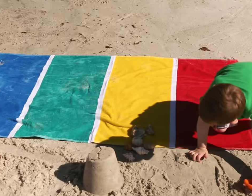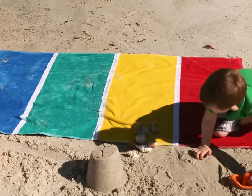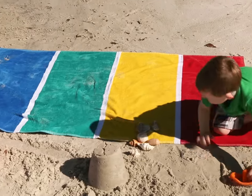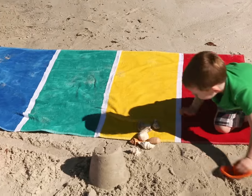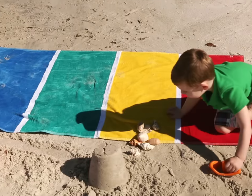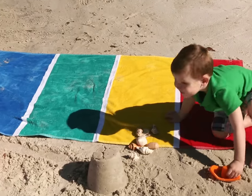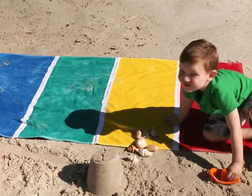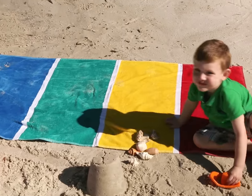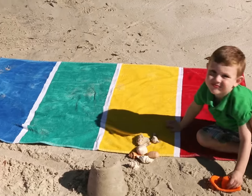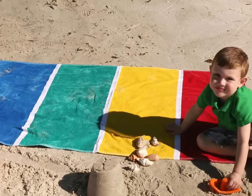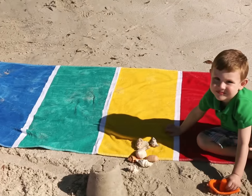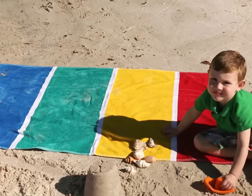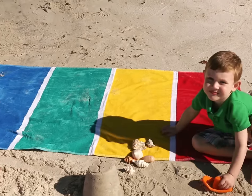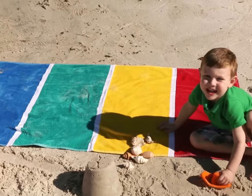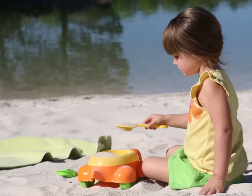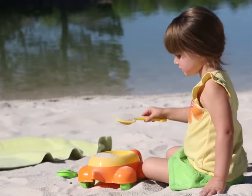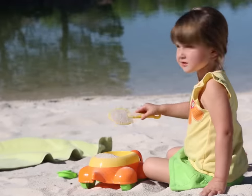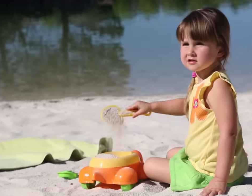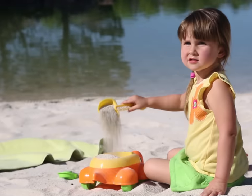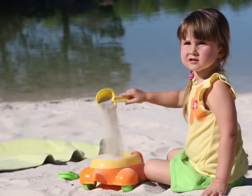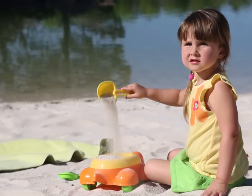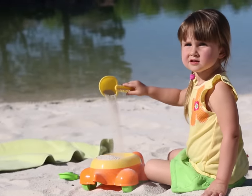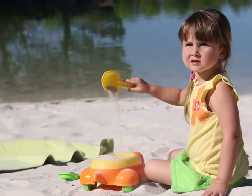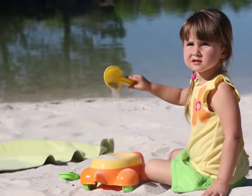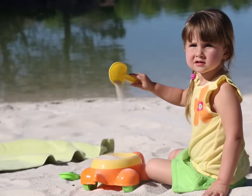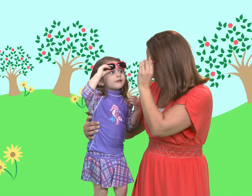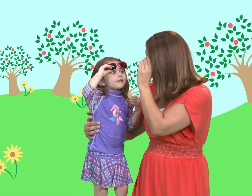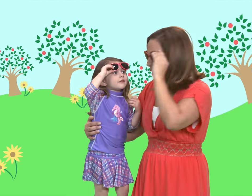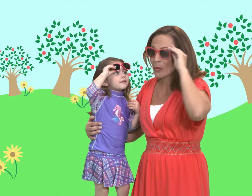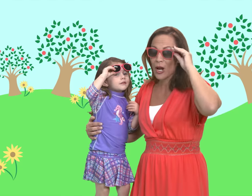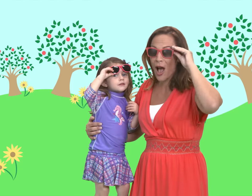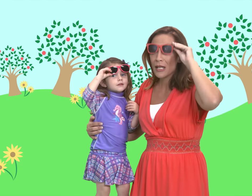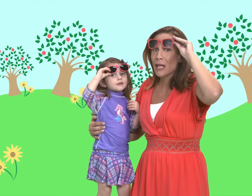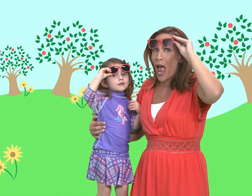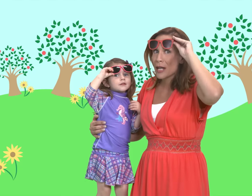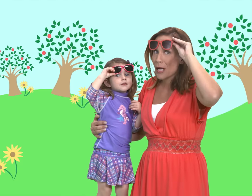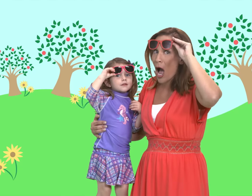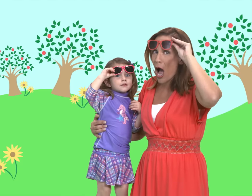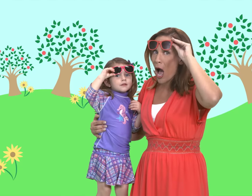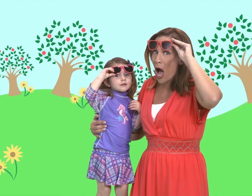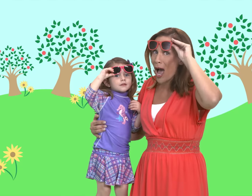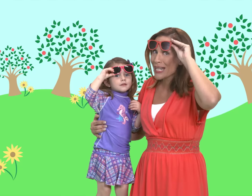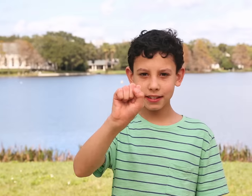June, July, and August. Warmer, hot, and hottest.